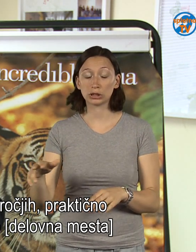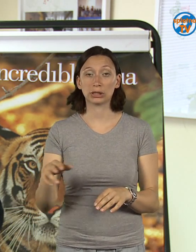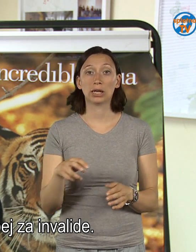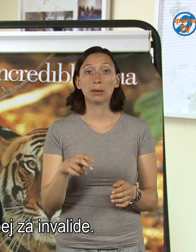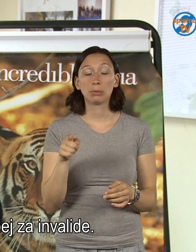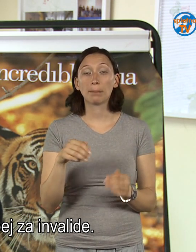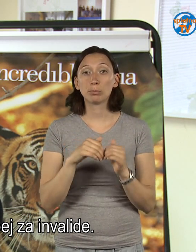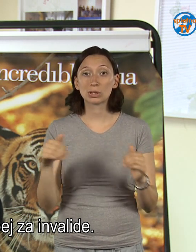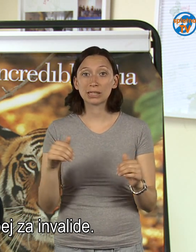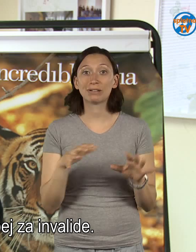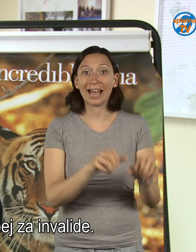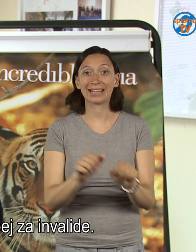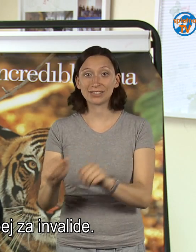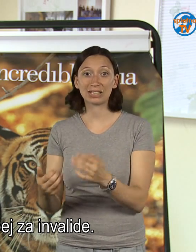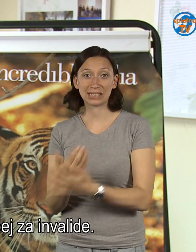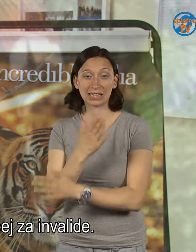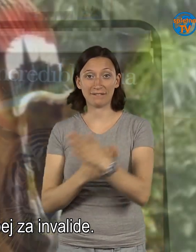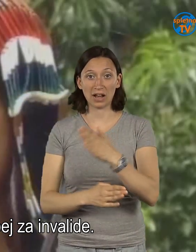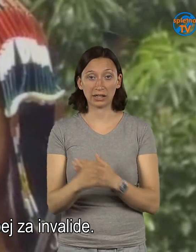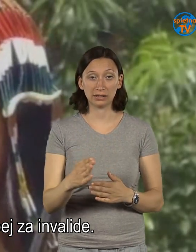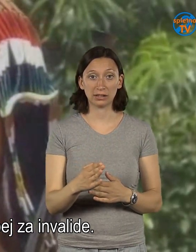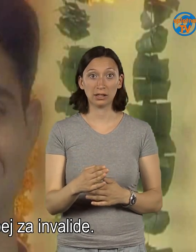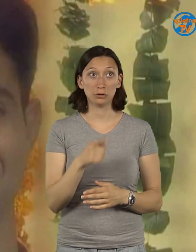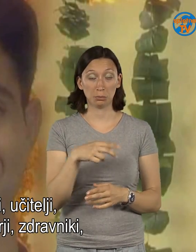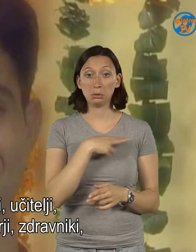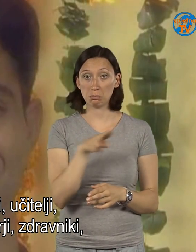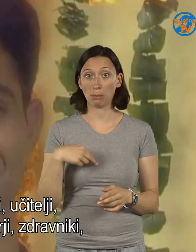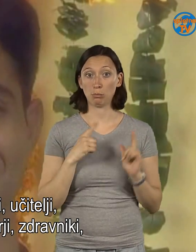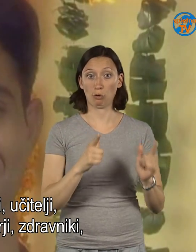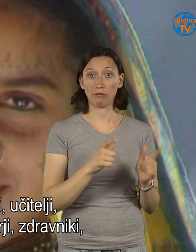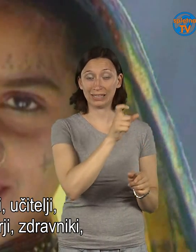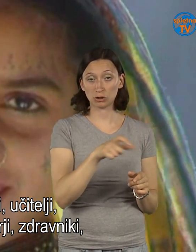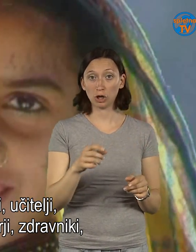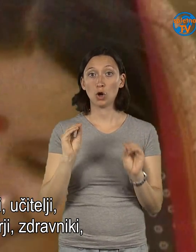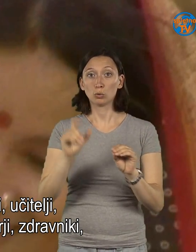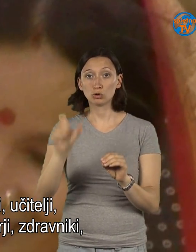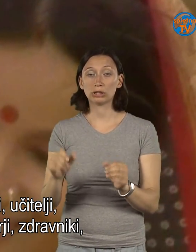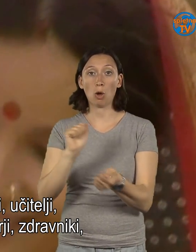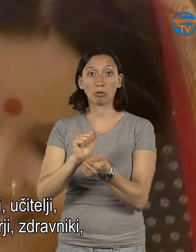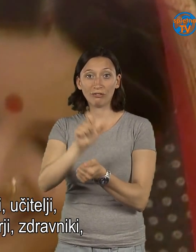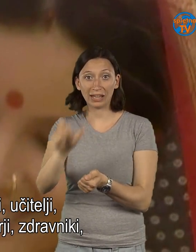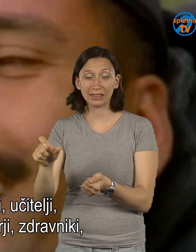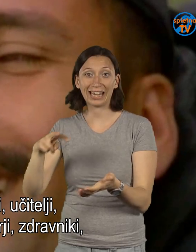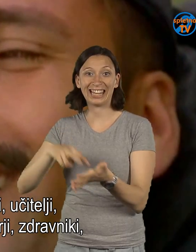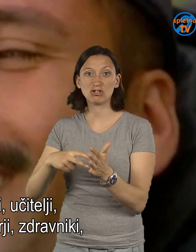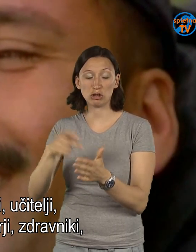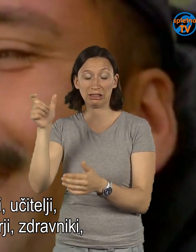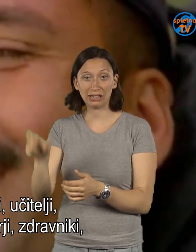special reservation for the disabled. There are professors, there are teachers, there are lawyers, there are engineers,